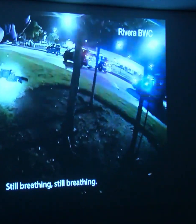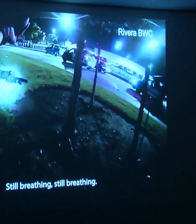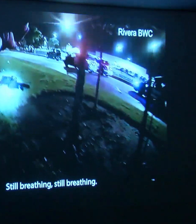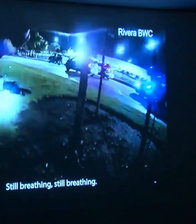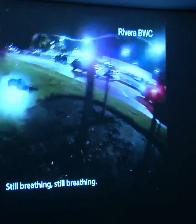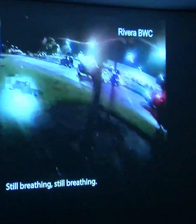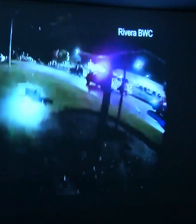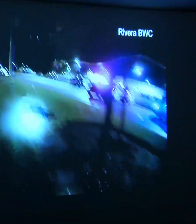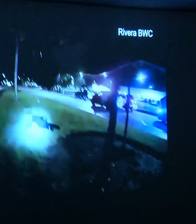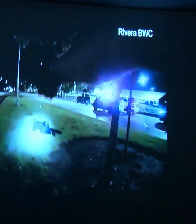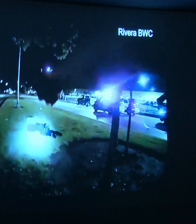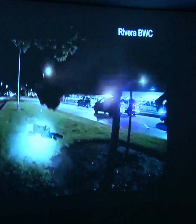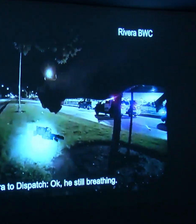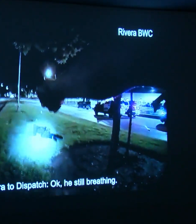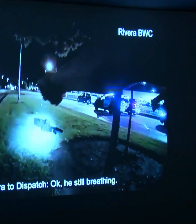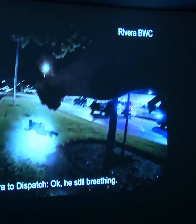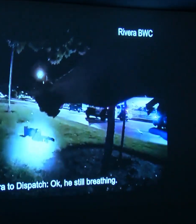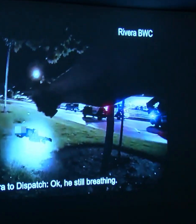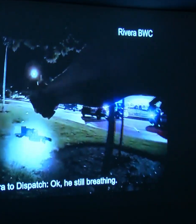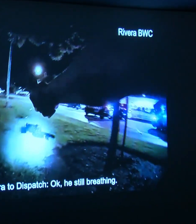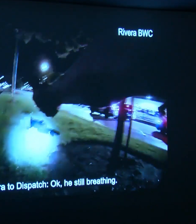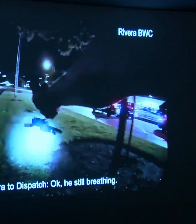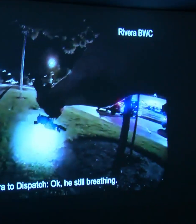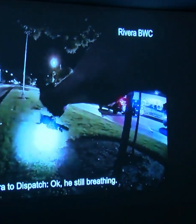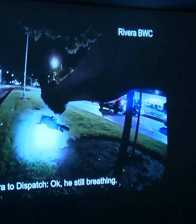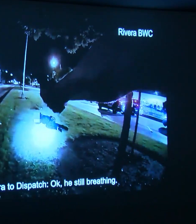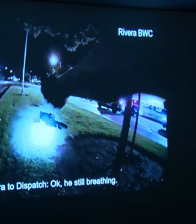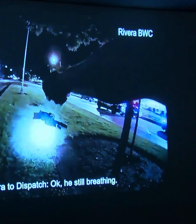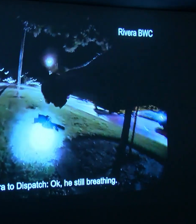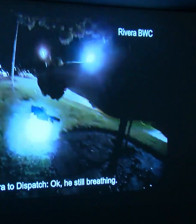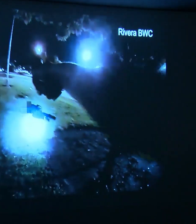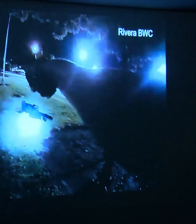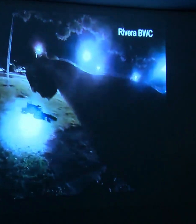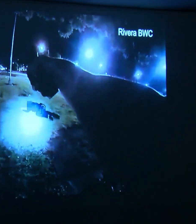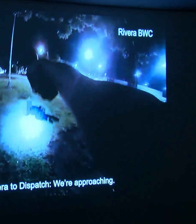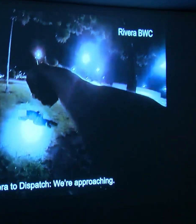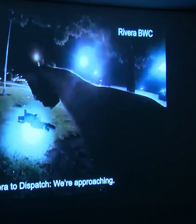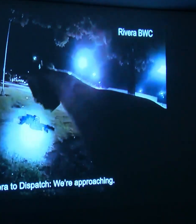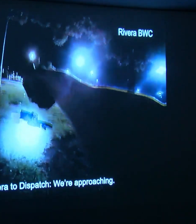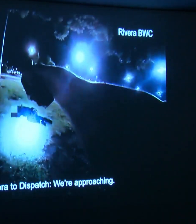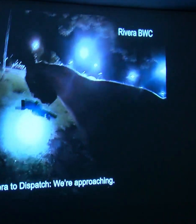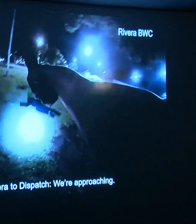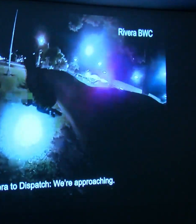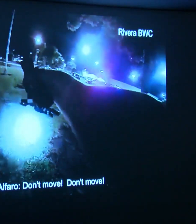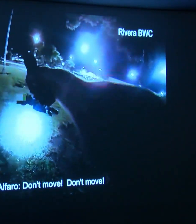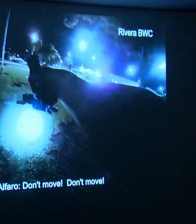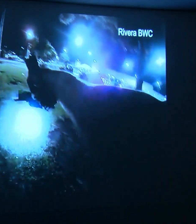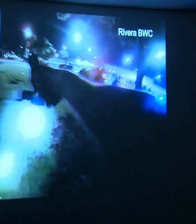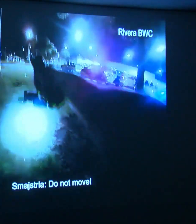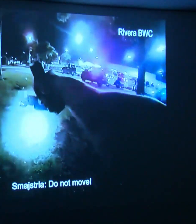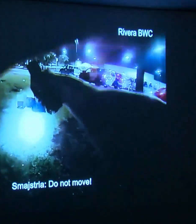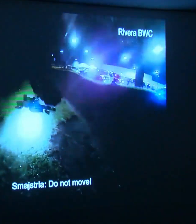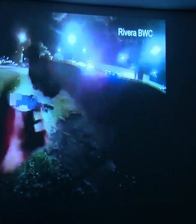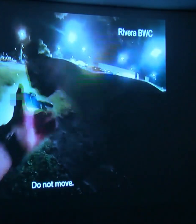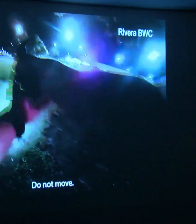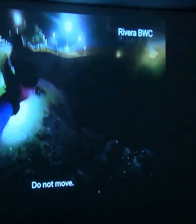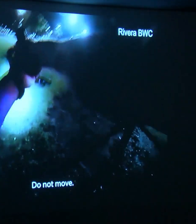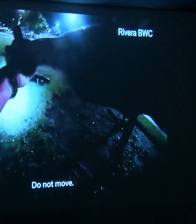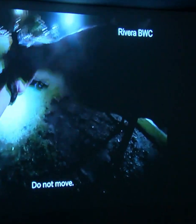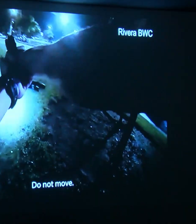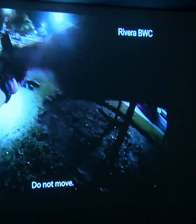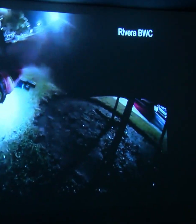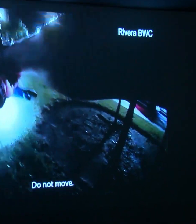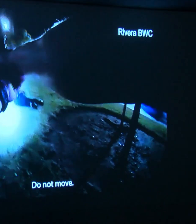breathing. Where's the gun? Okay. He's still breathing. Should be right there. We're approaching. Don't move. Do not